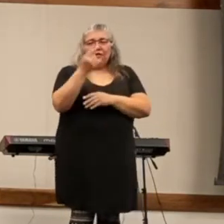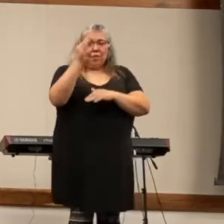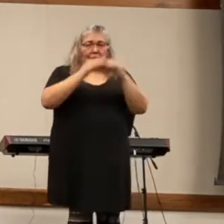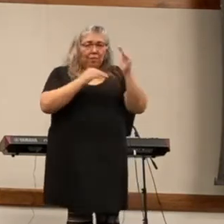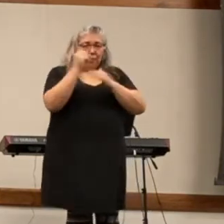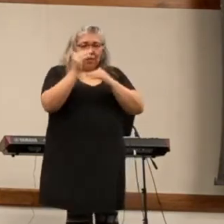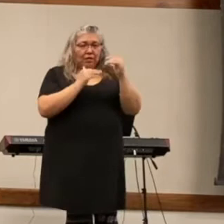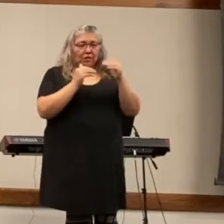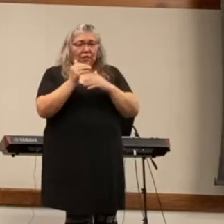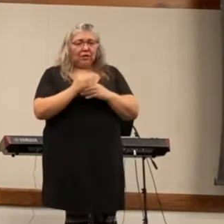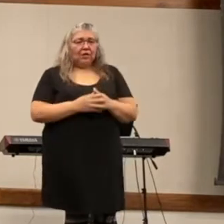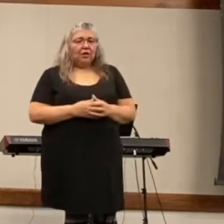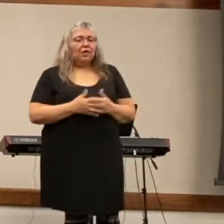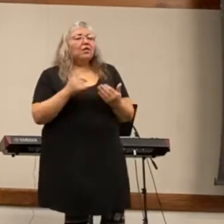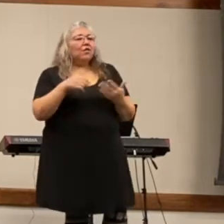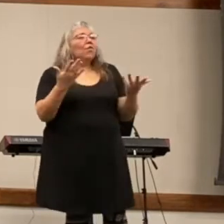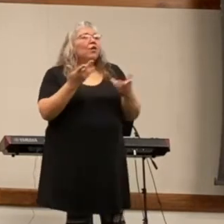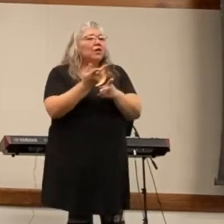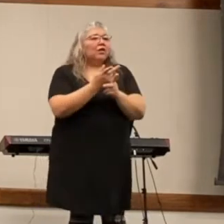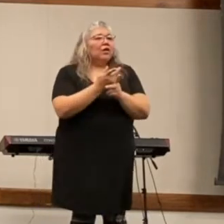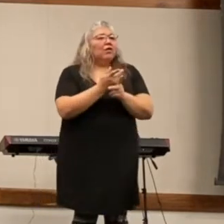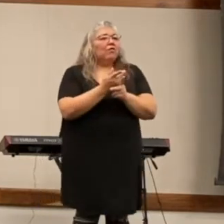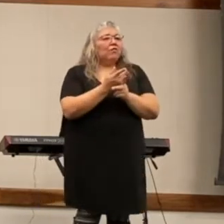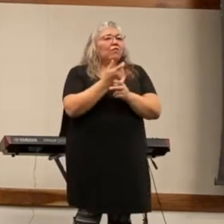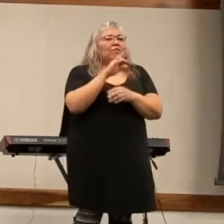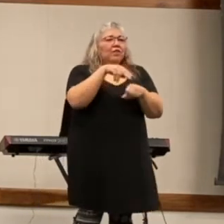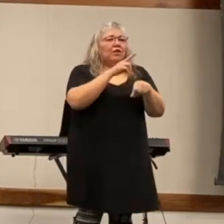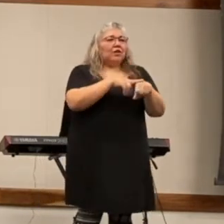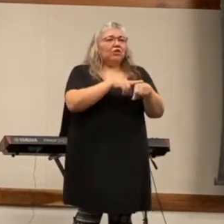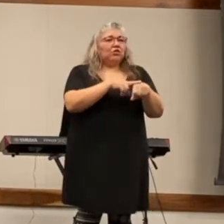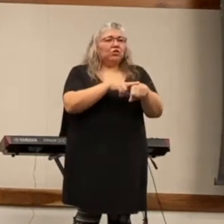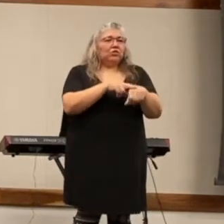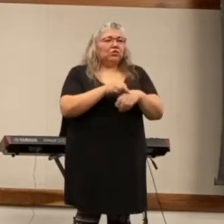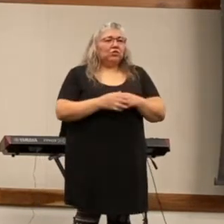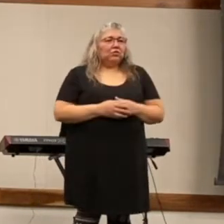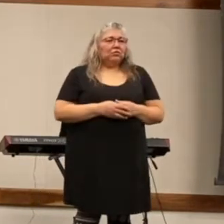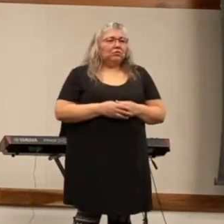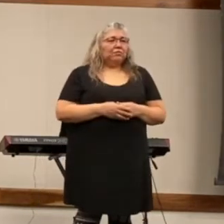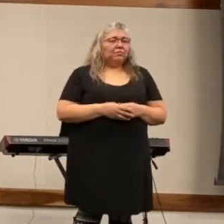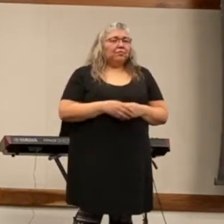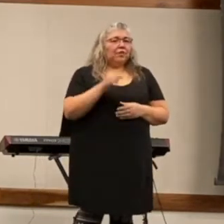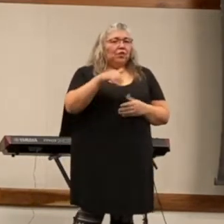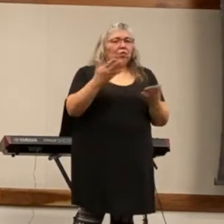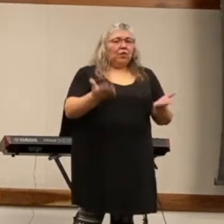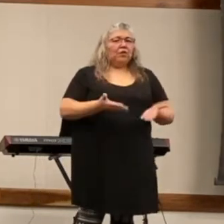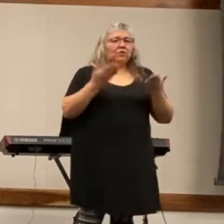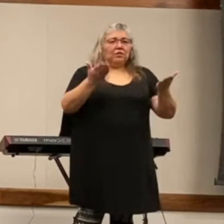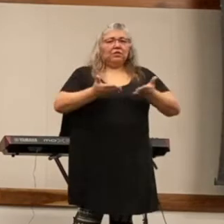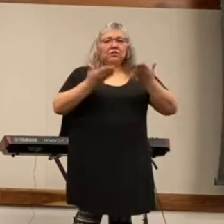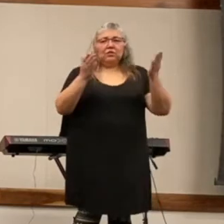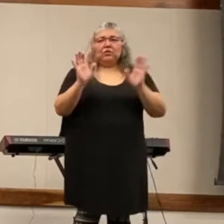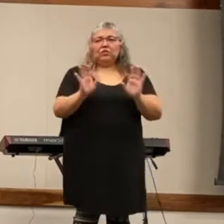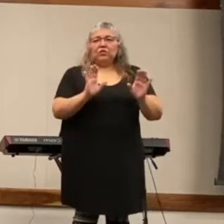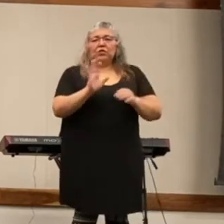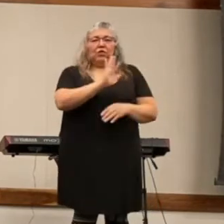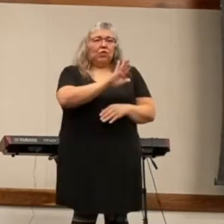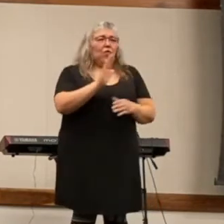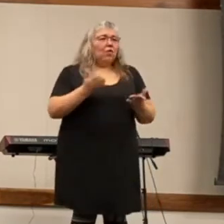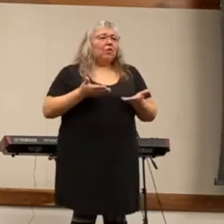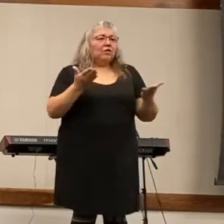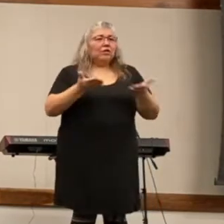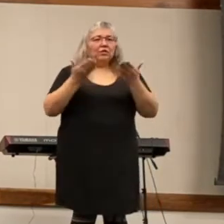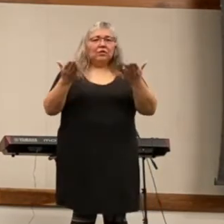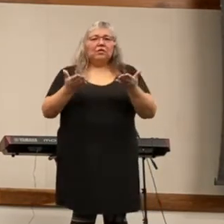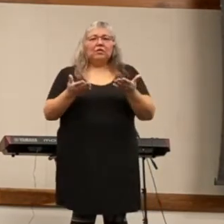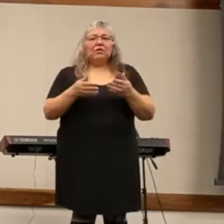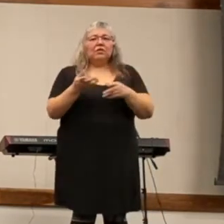building. This is what took care of the nation. This is what tithes and offerings do. Your tithes and offerings take care of